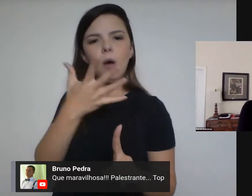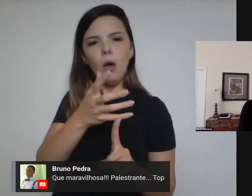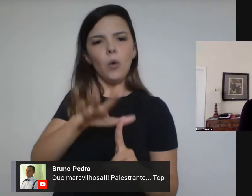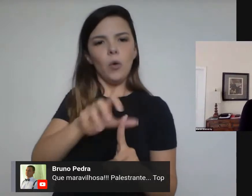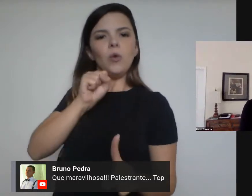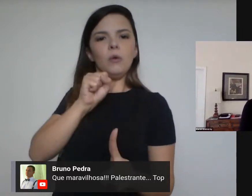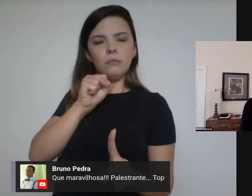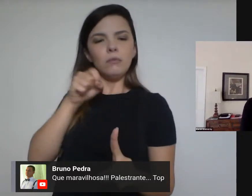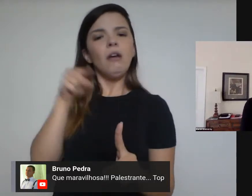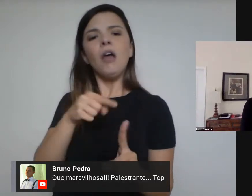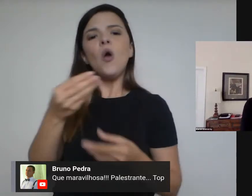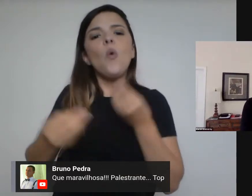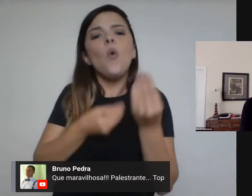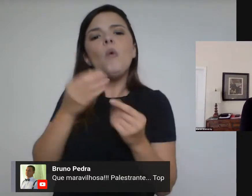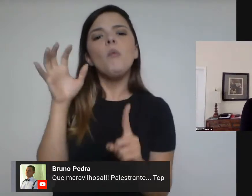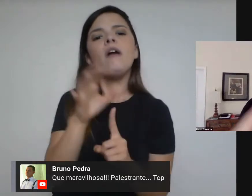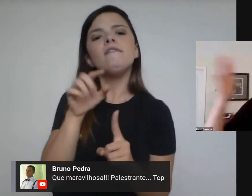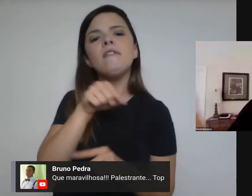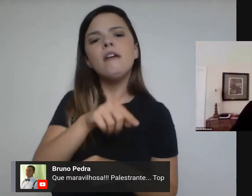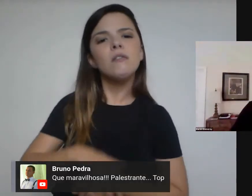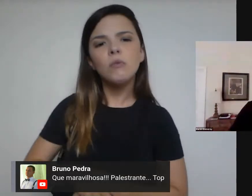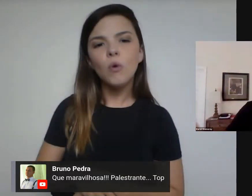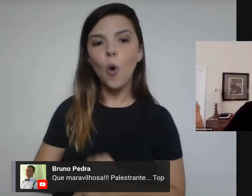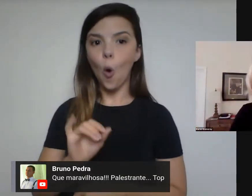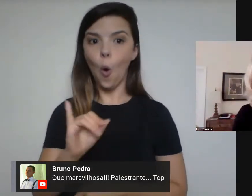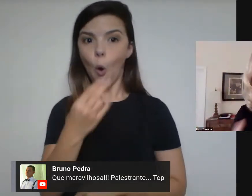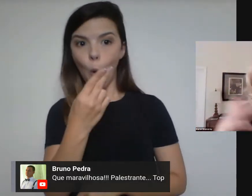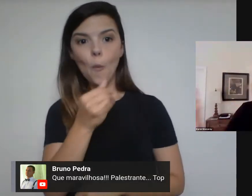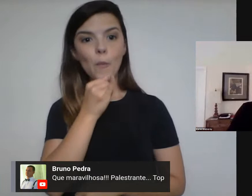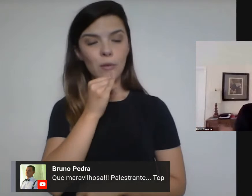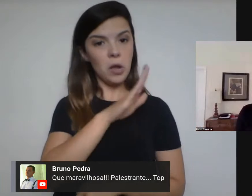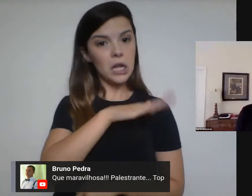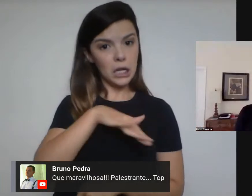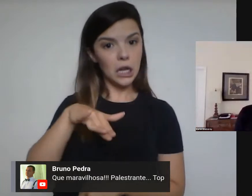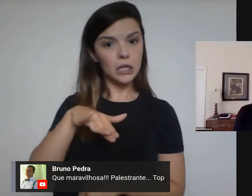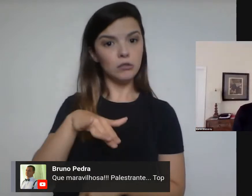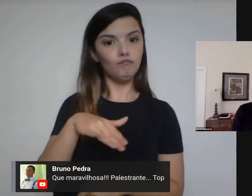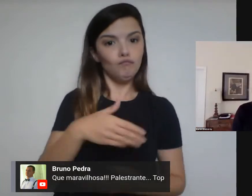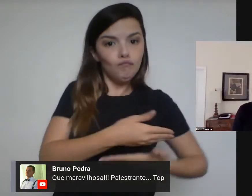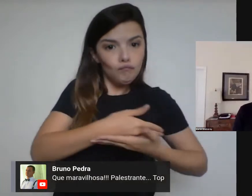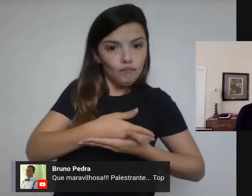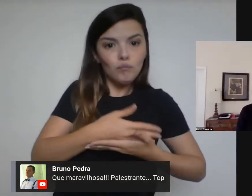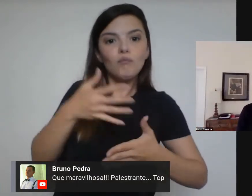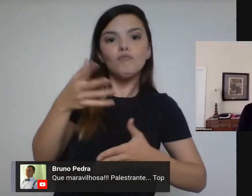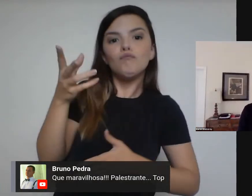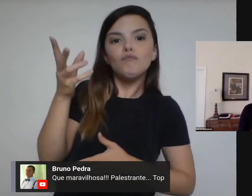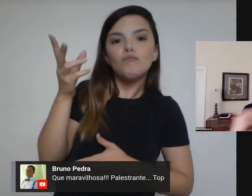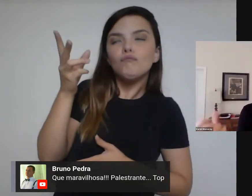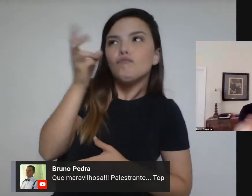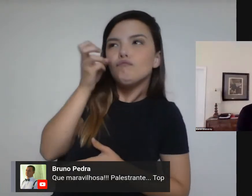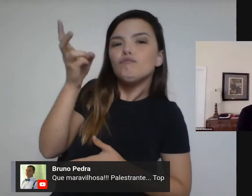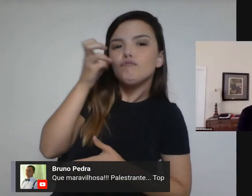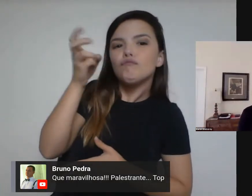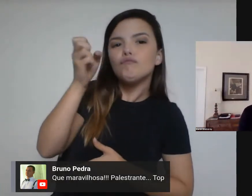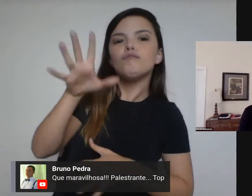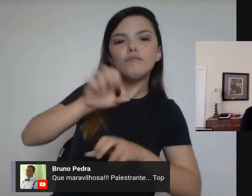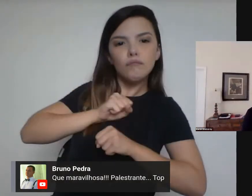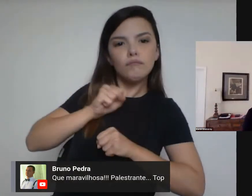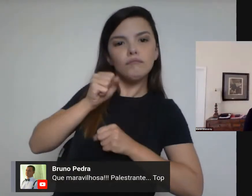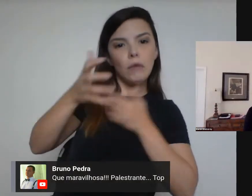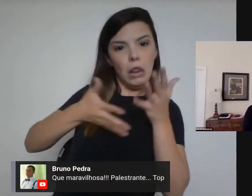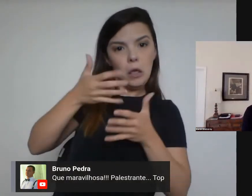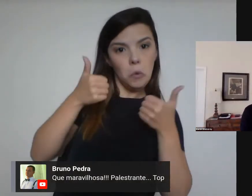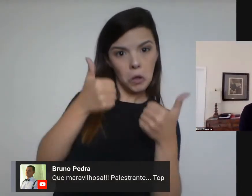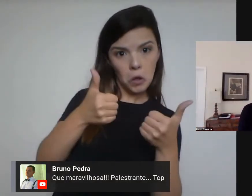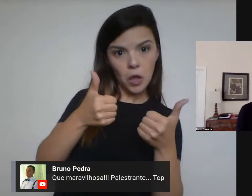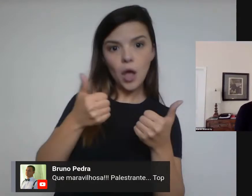it, very early, preschool, compared to 5? I mean, so these kind of questions are really important, and we haven't